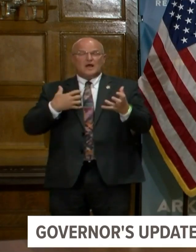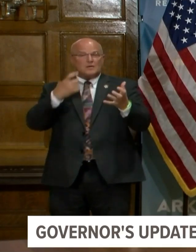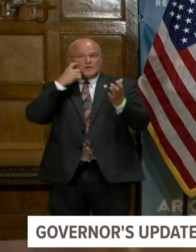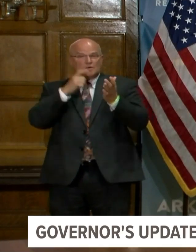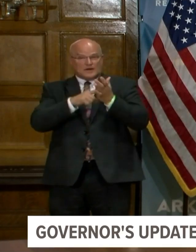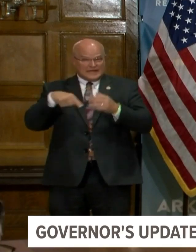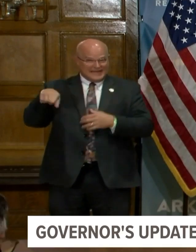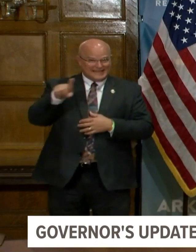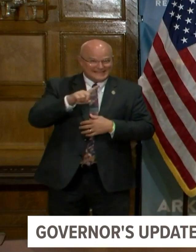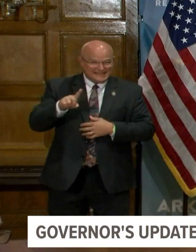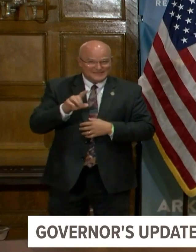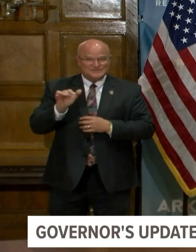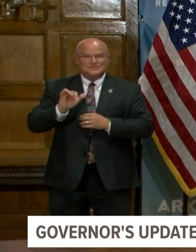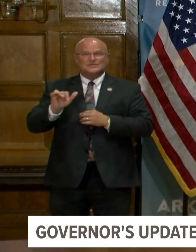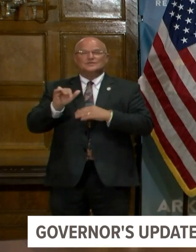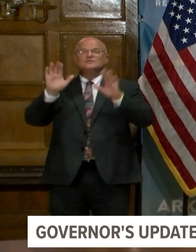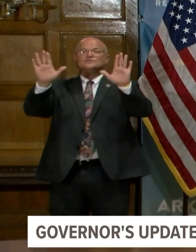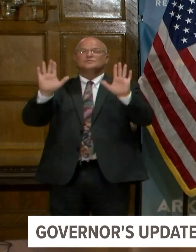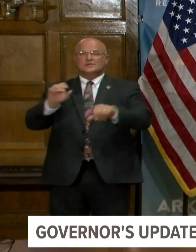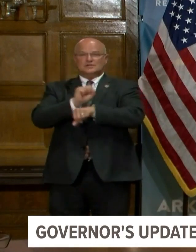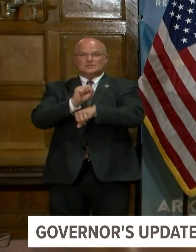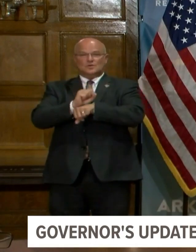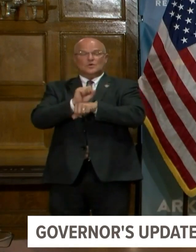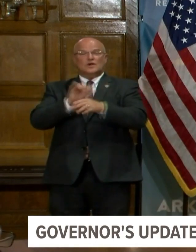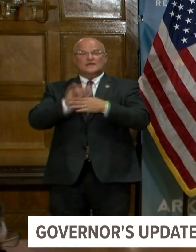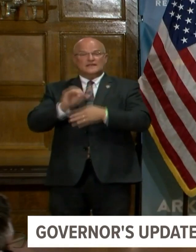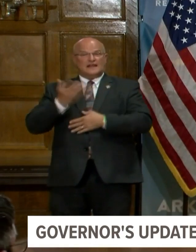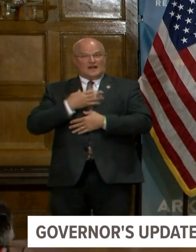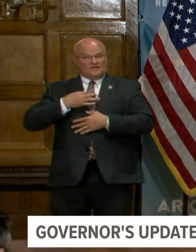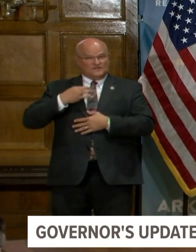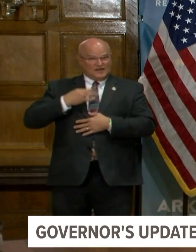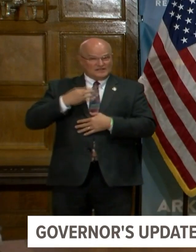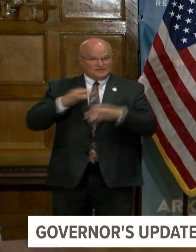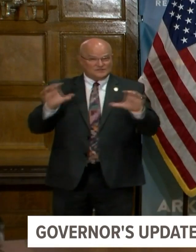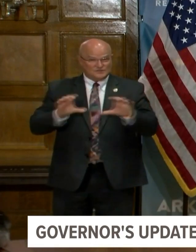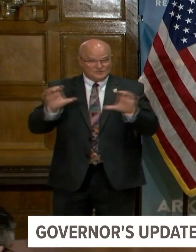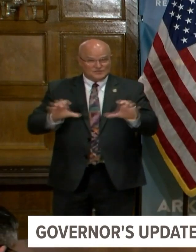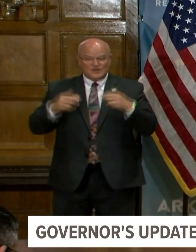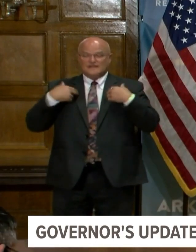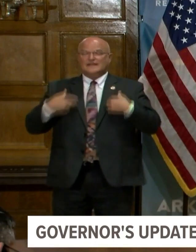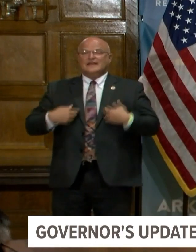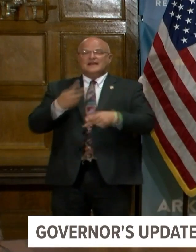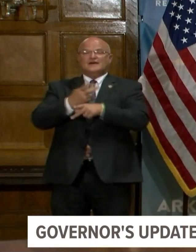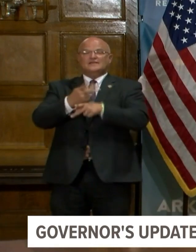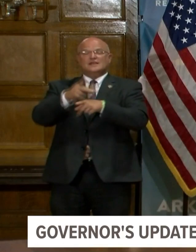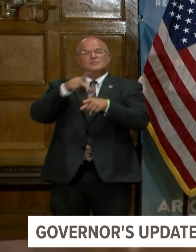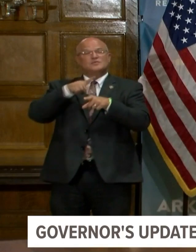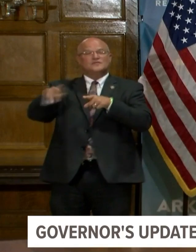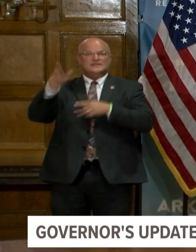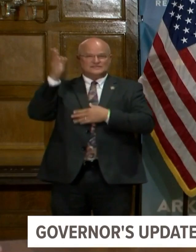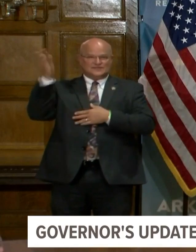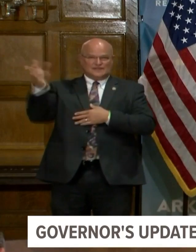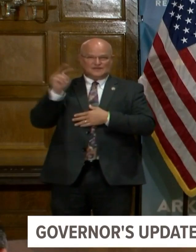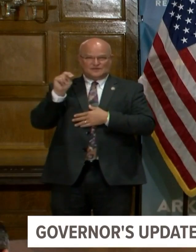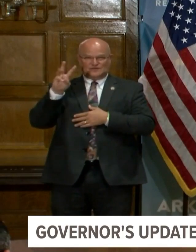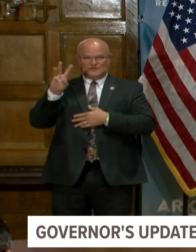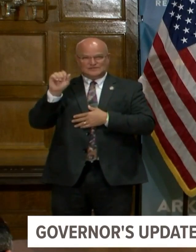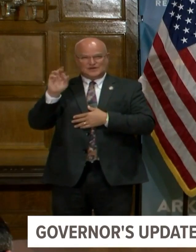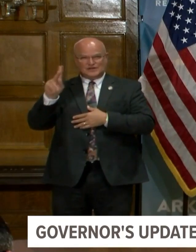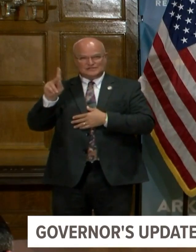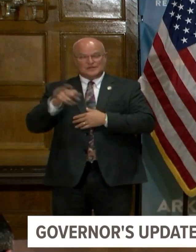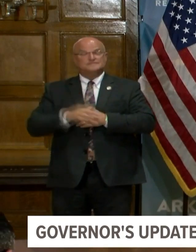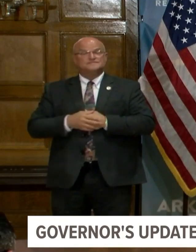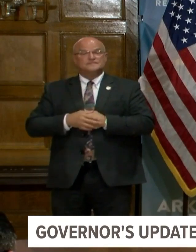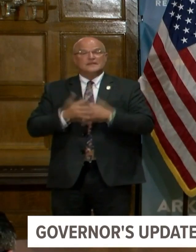recognize them and the tremendous work that our volunteers are doing and our healthcare professionals. Pleased to